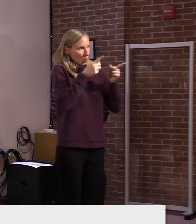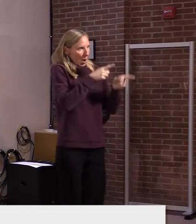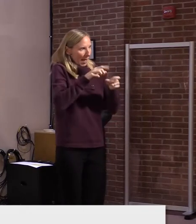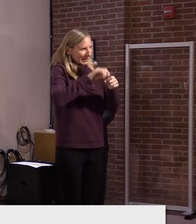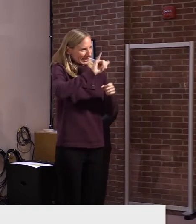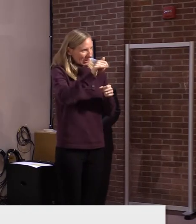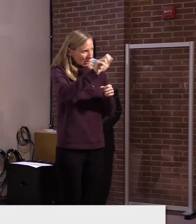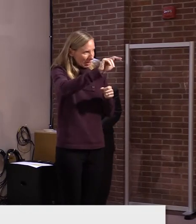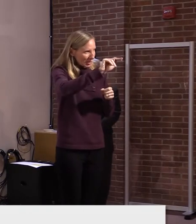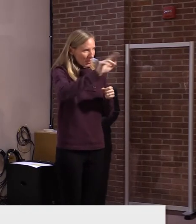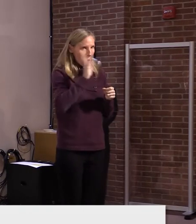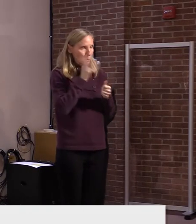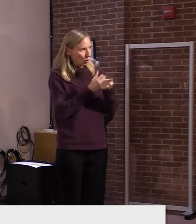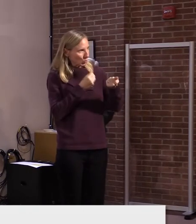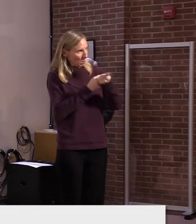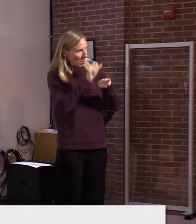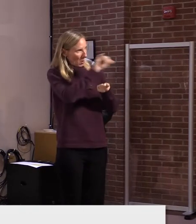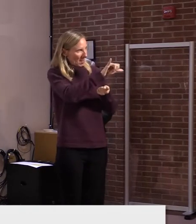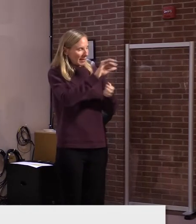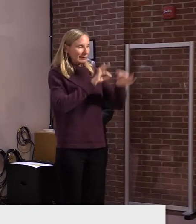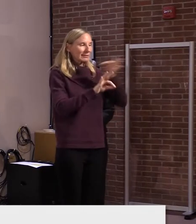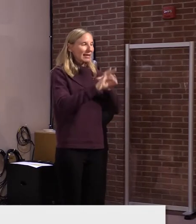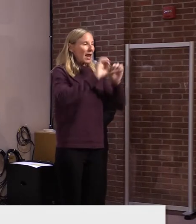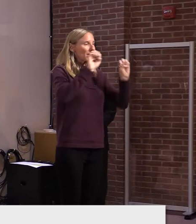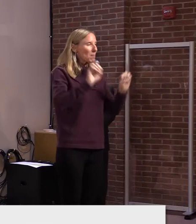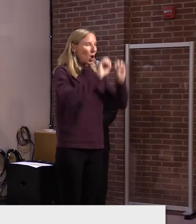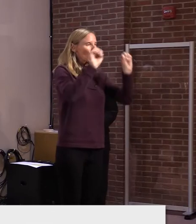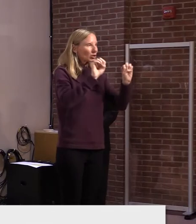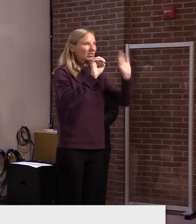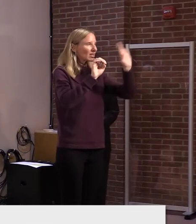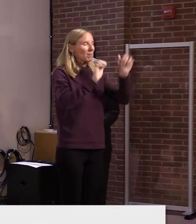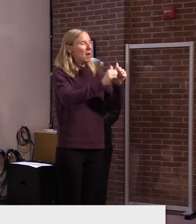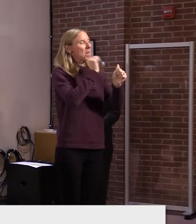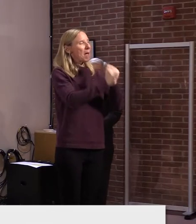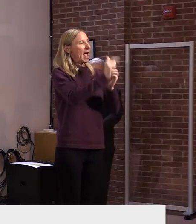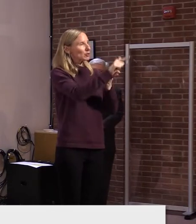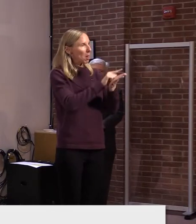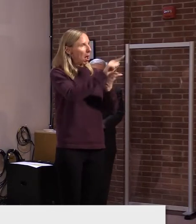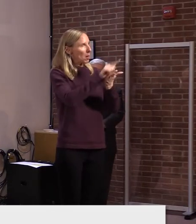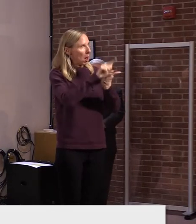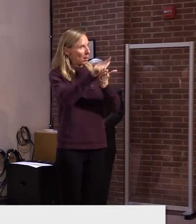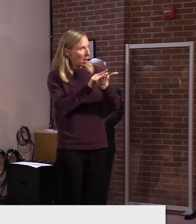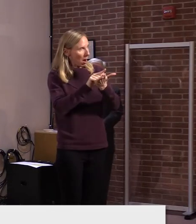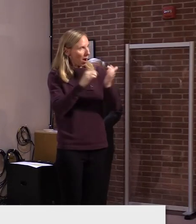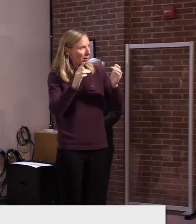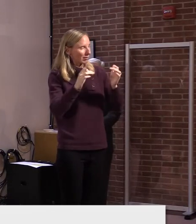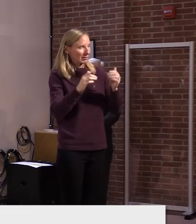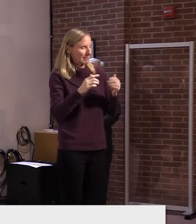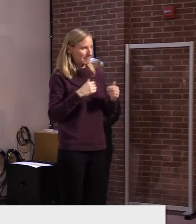a method that you would support, instead of going through a state of emergency, but through legislation?